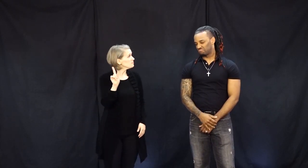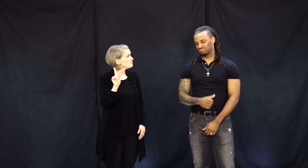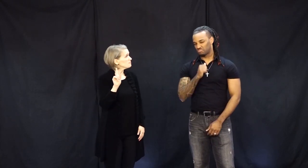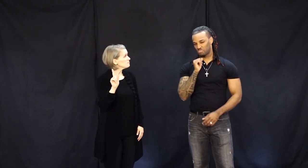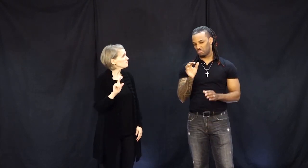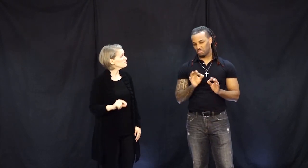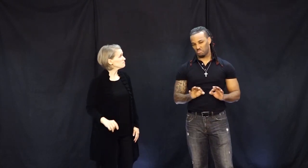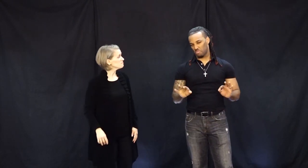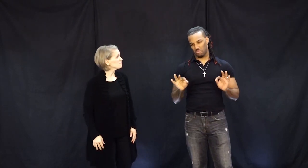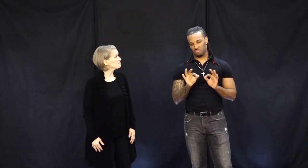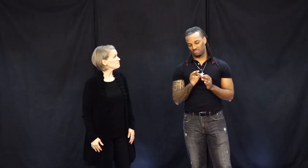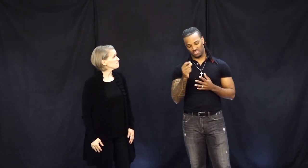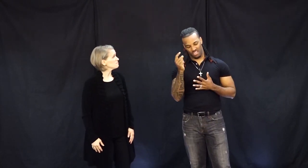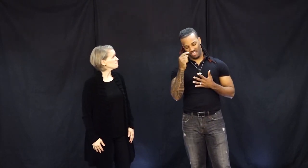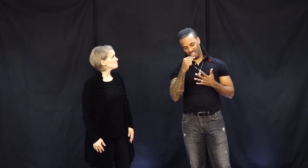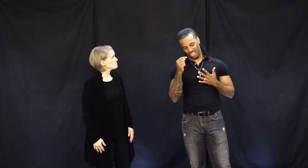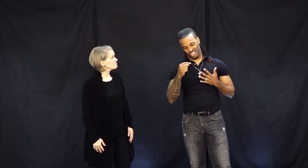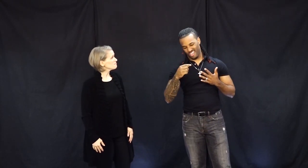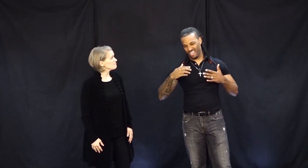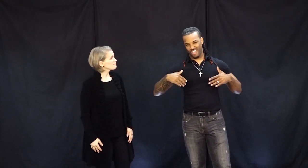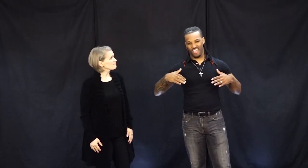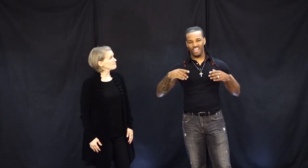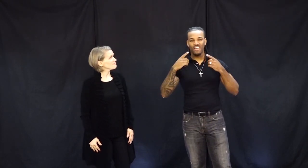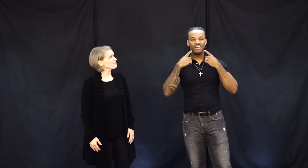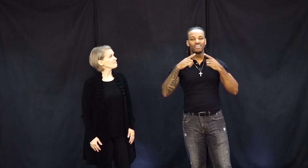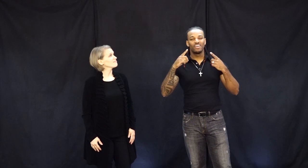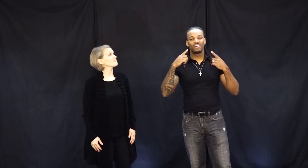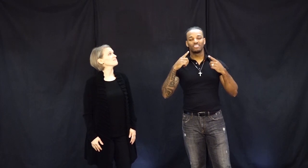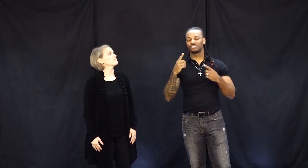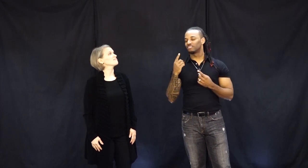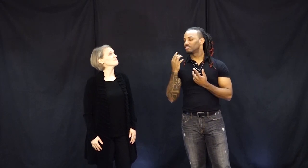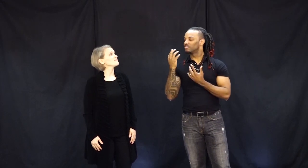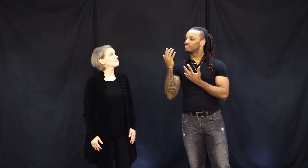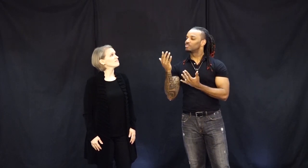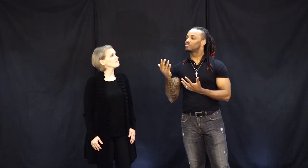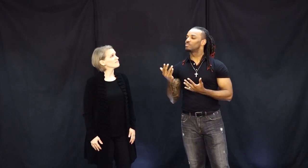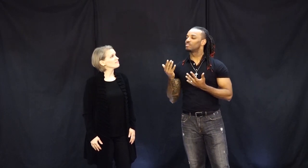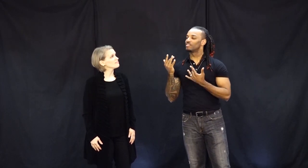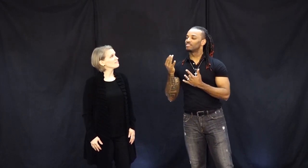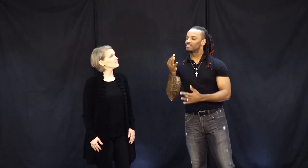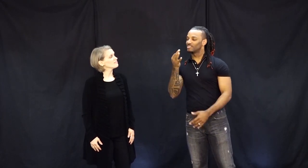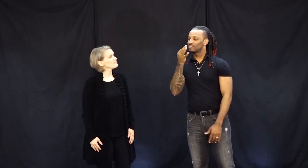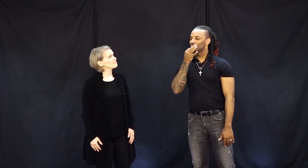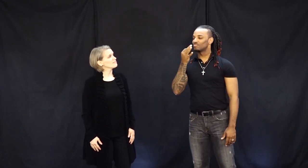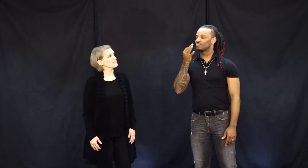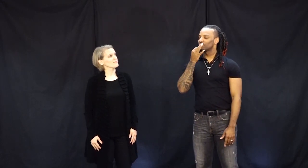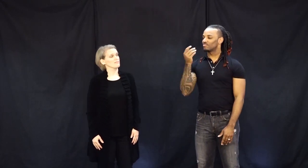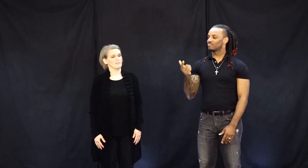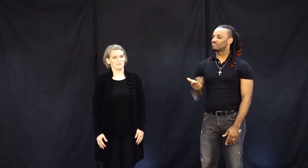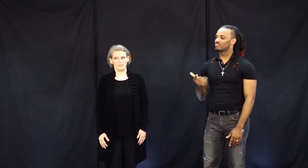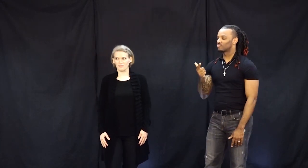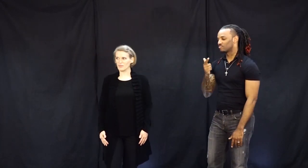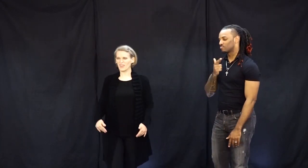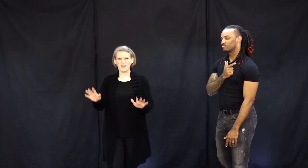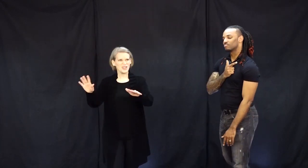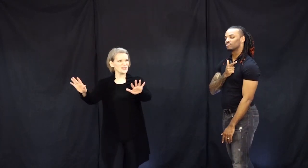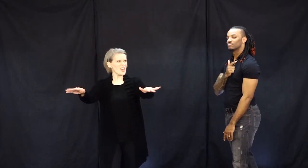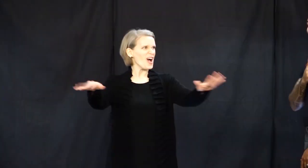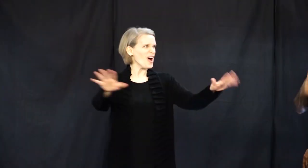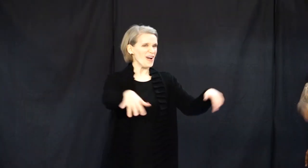from? unimportant, there's a million things I haven't done. Just you wait, just you wait. So this